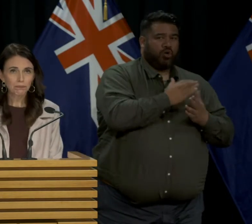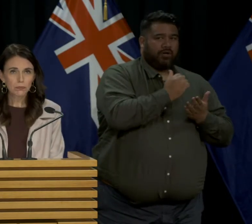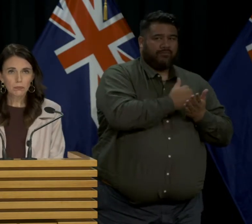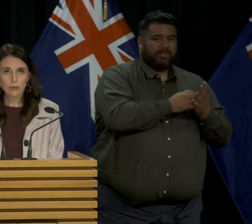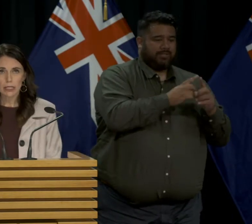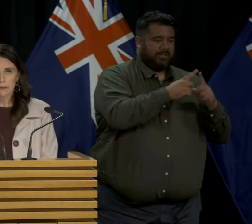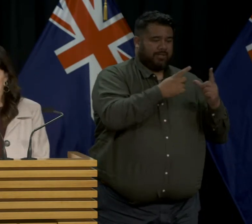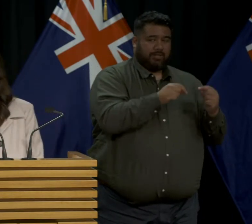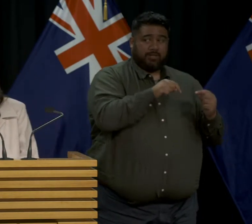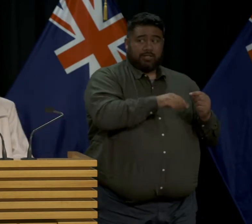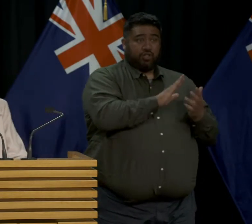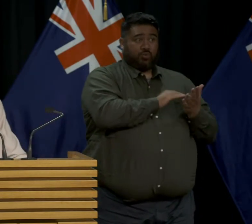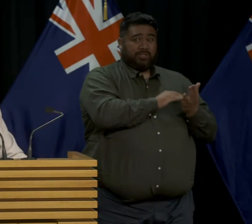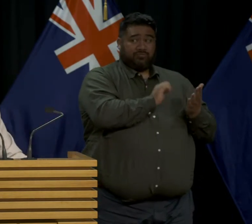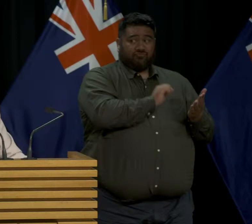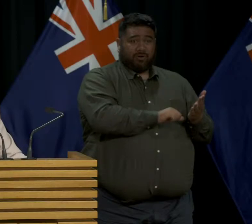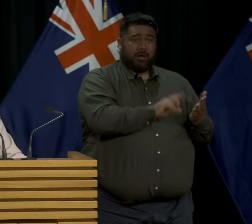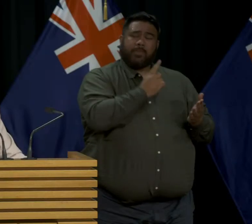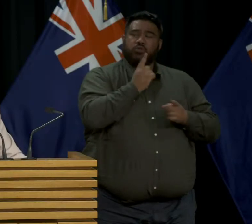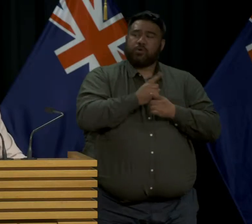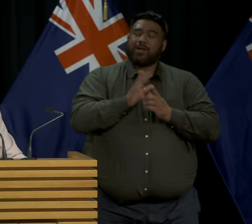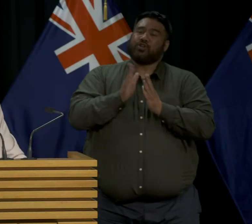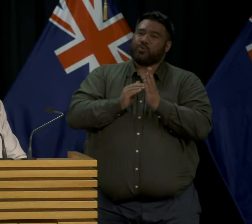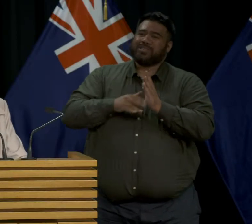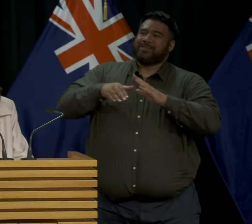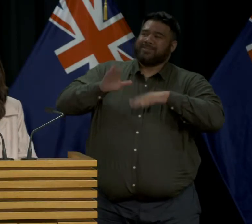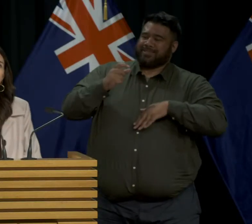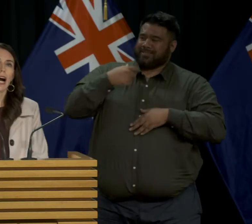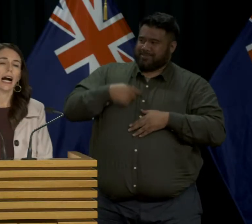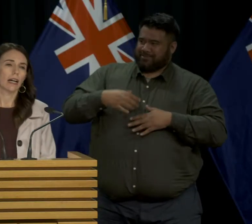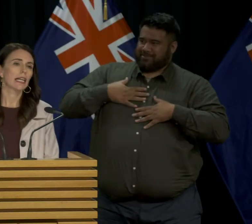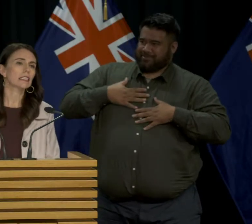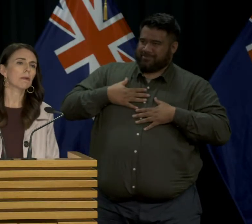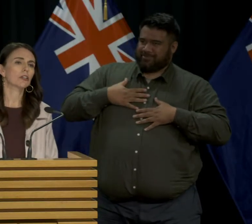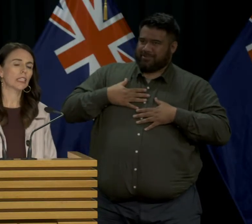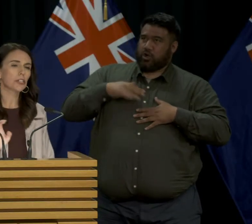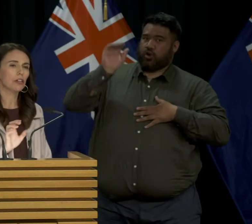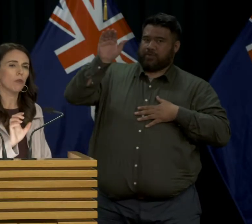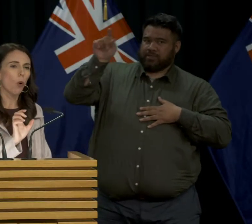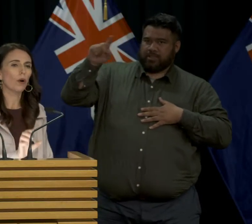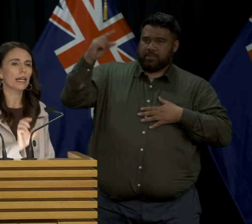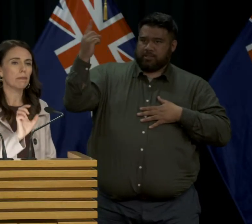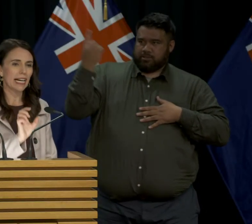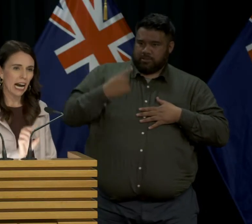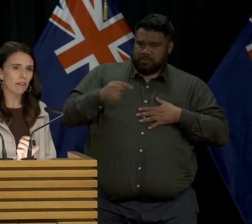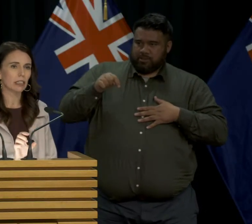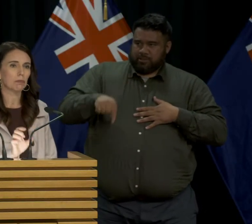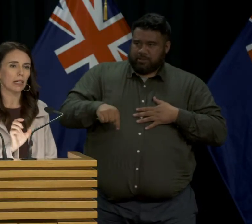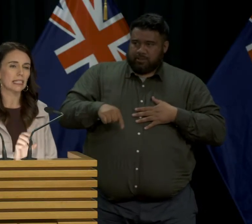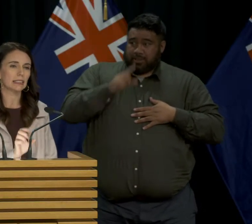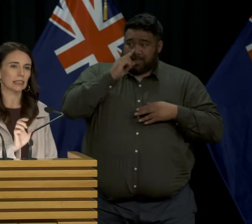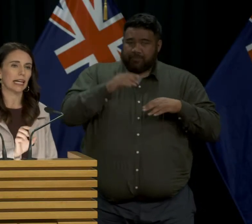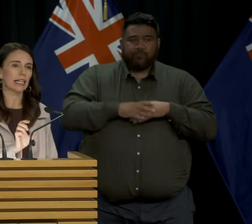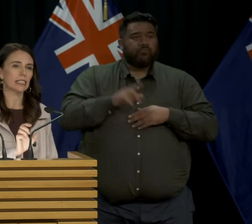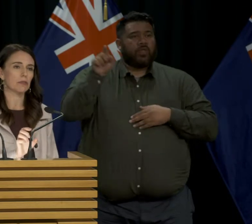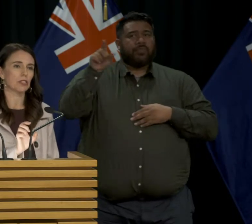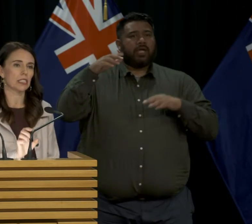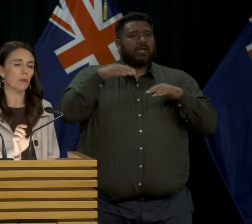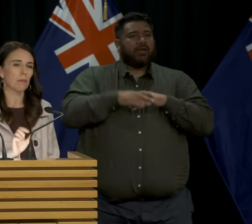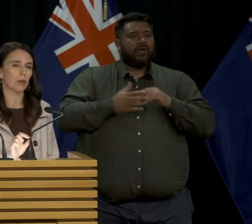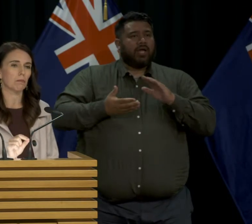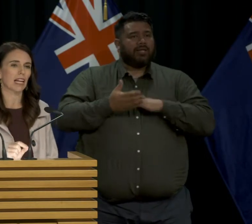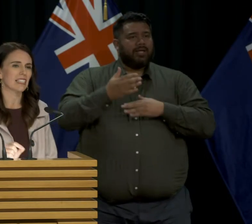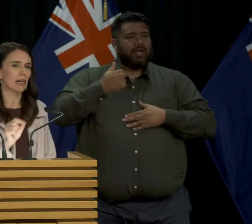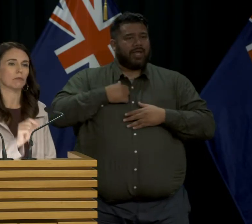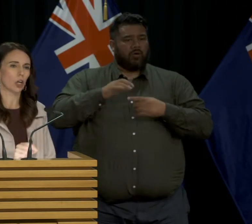or critical healthcare workers, etc. But if it was a New Zealand citizen or resident... that's because they should have already been covered by the existing exemptions